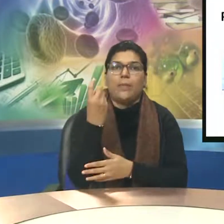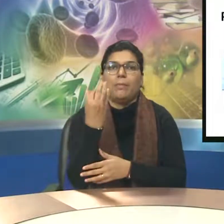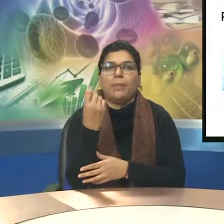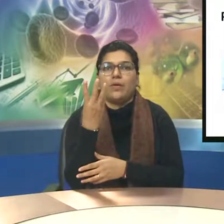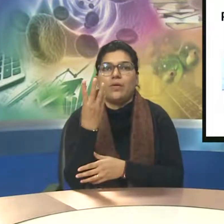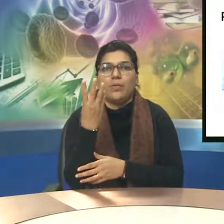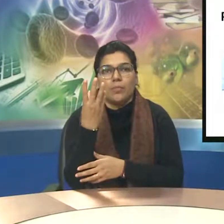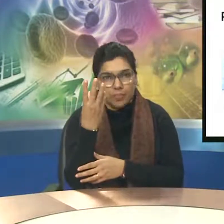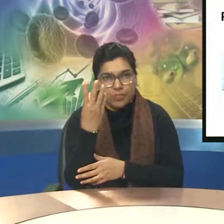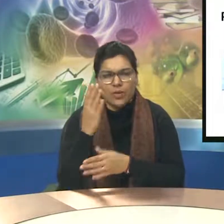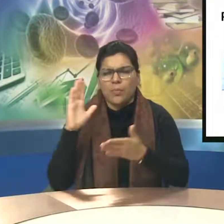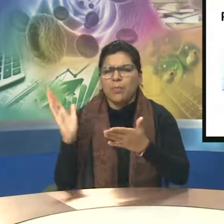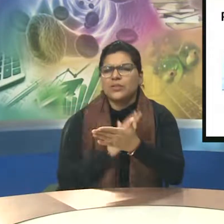Page number.